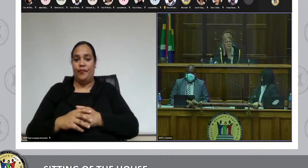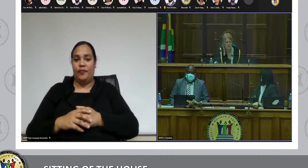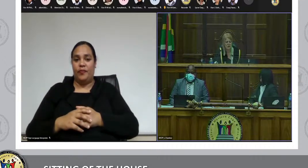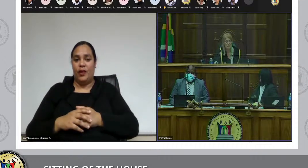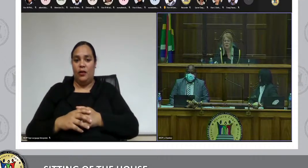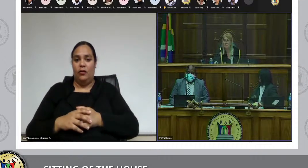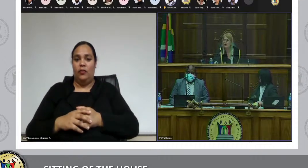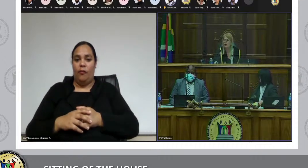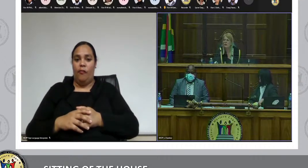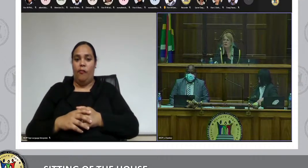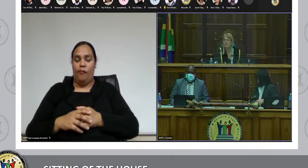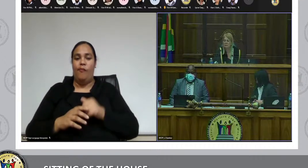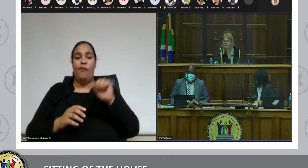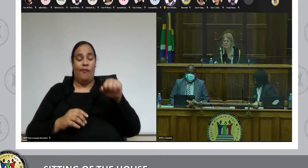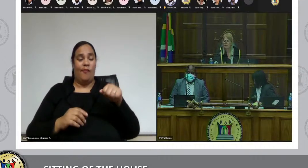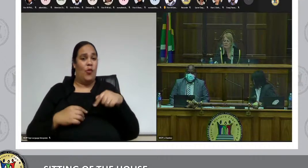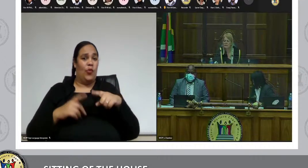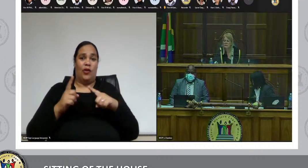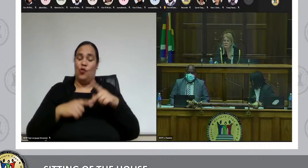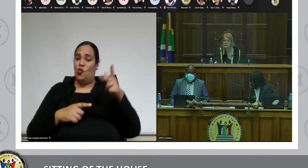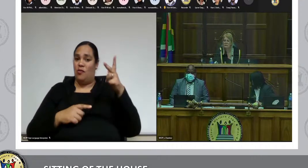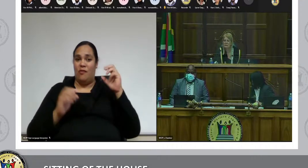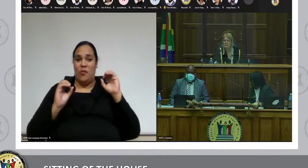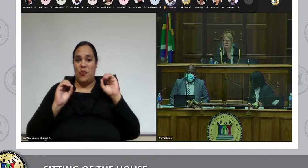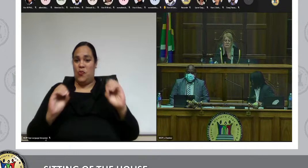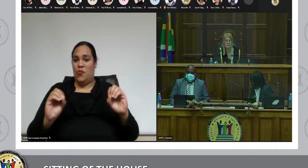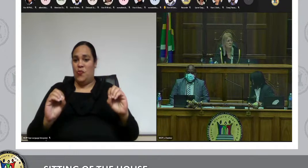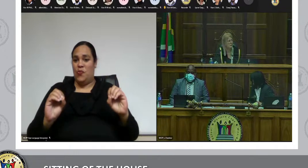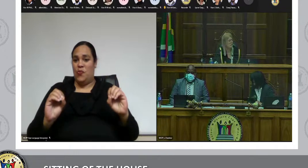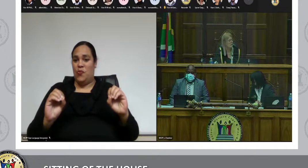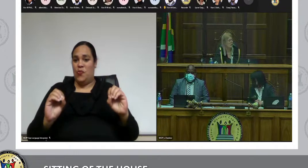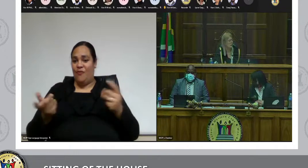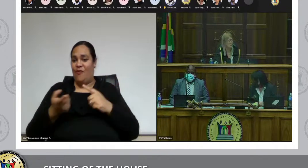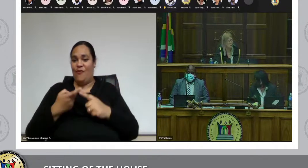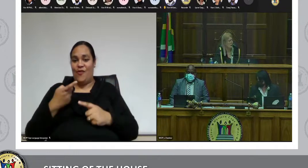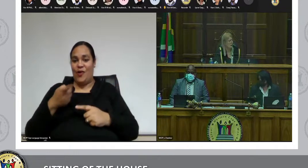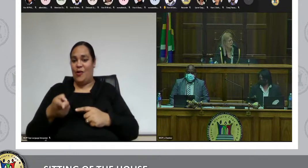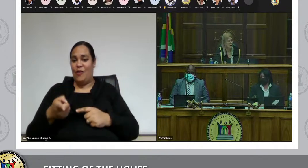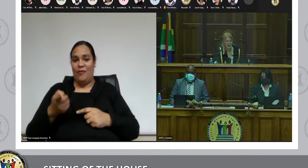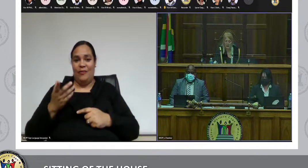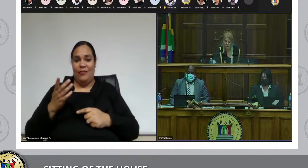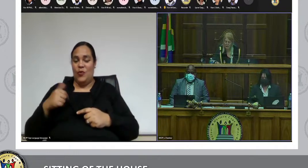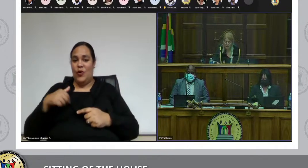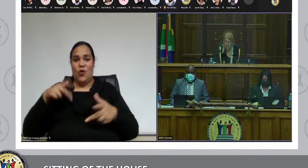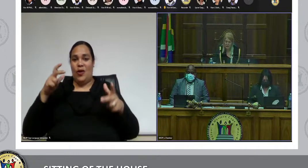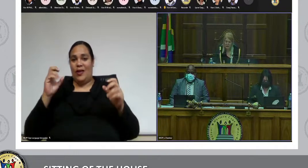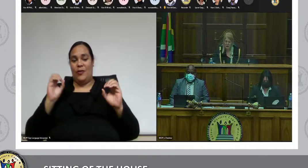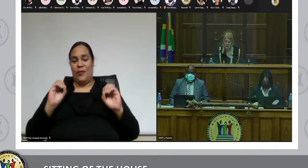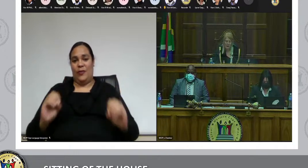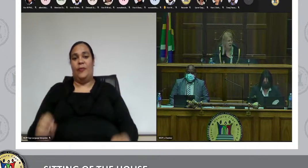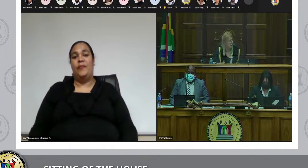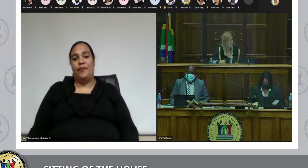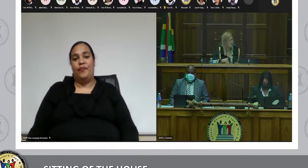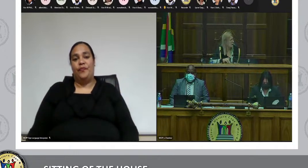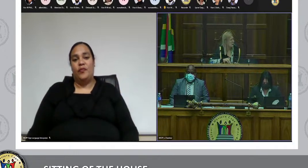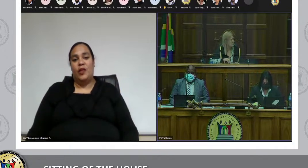Yes, we definitely can't hear anything, Deputy Speaker, from this side. Okay.